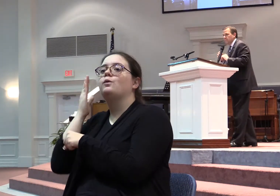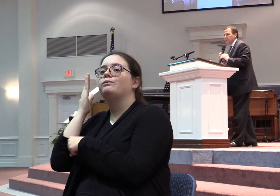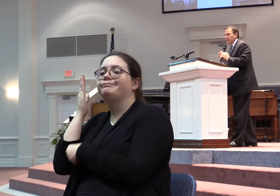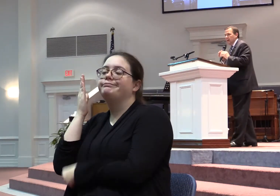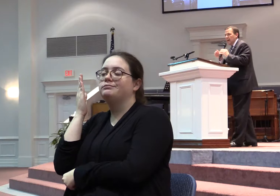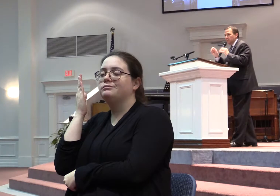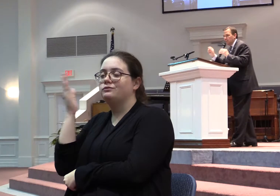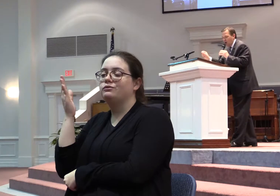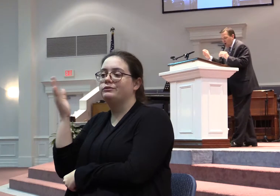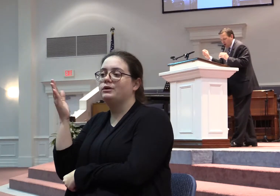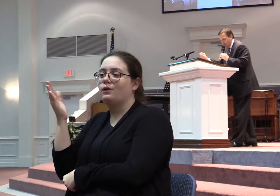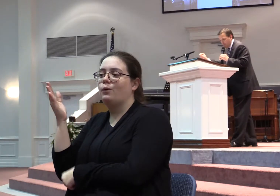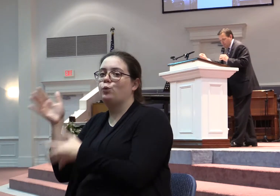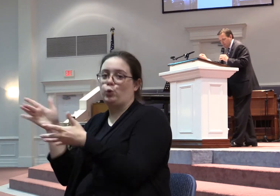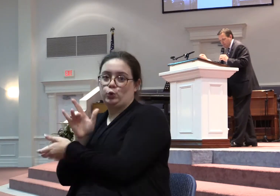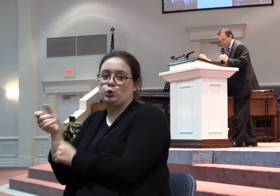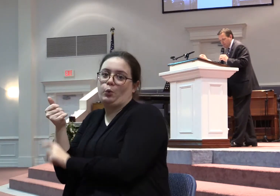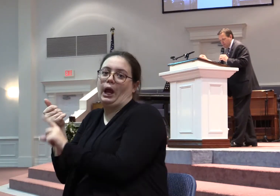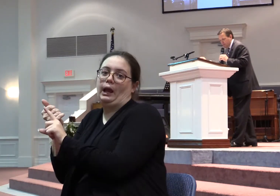him and mar him.